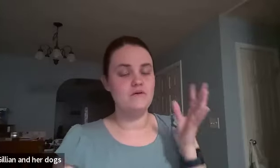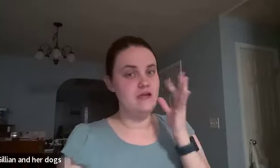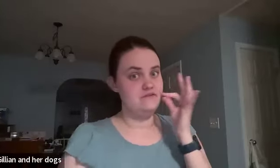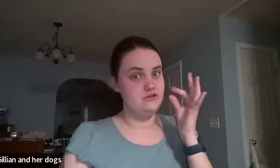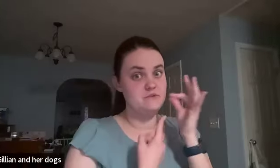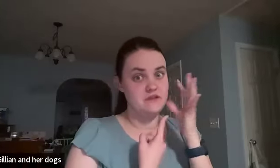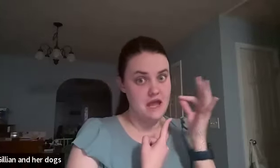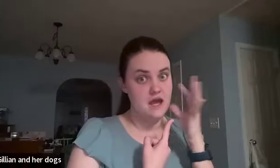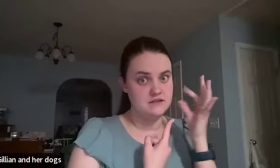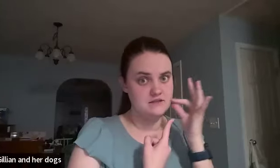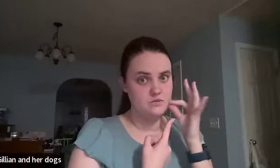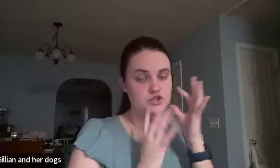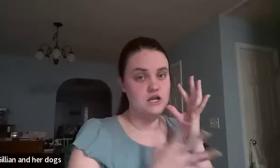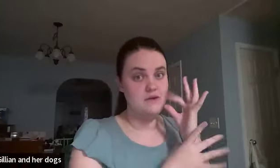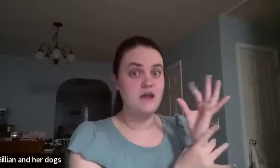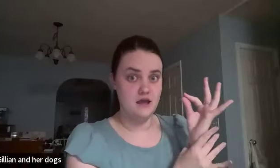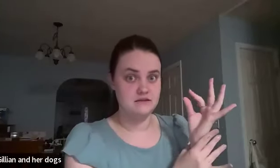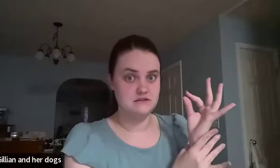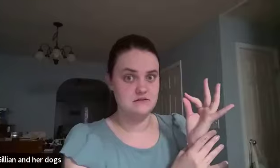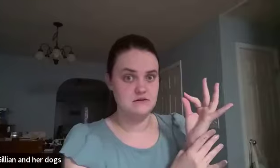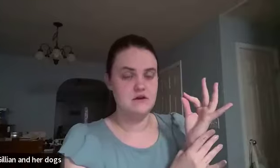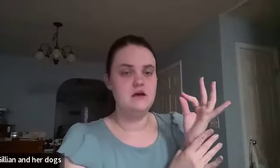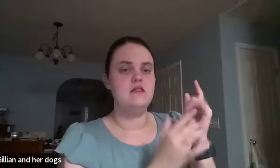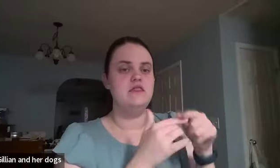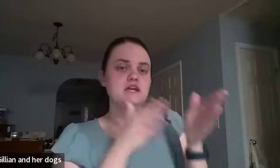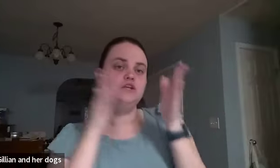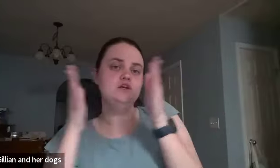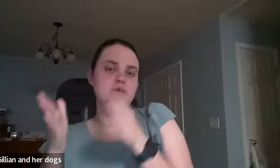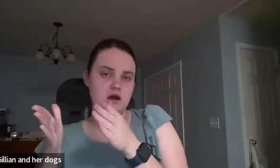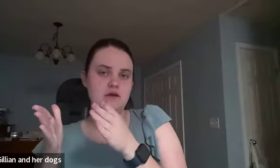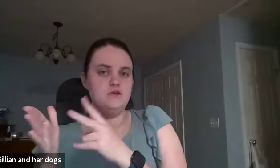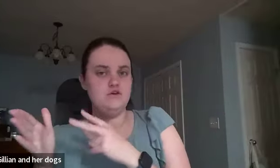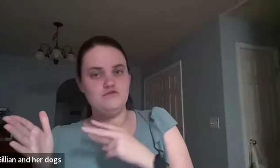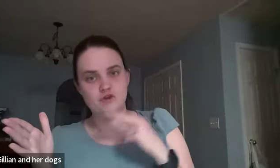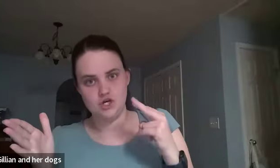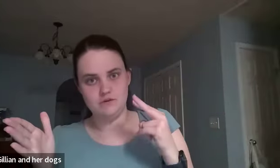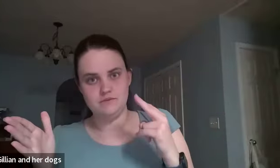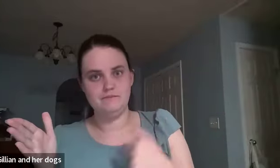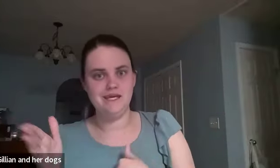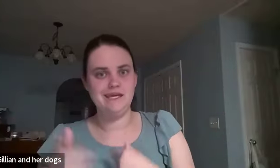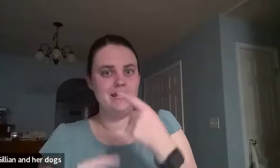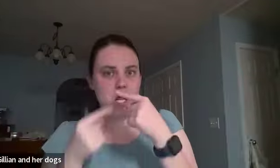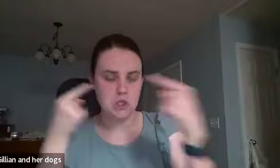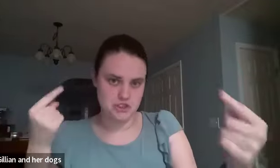so like for example, the cats. We're talking about cats. Then you would come in with your verb, me